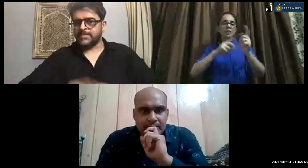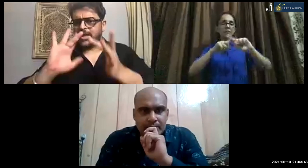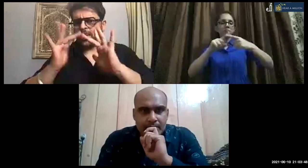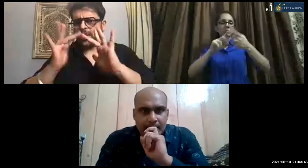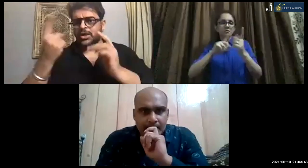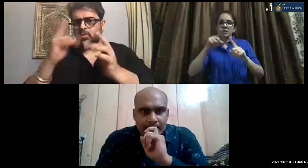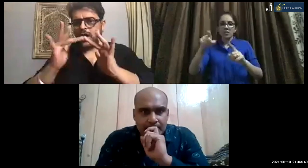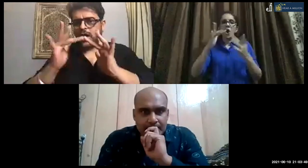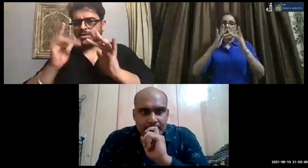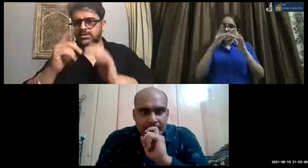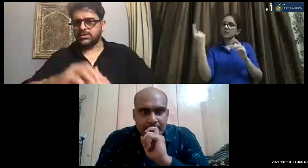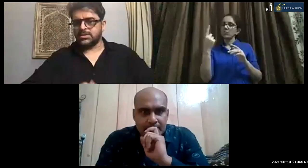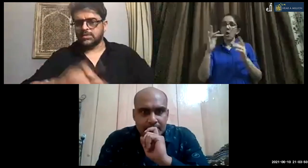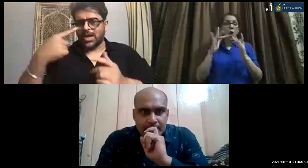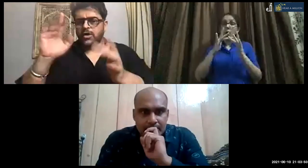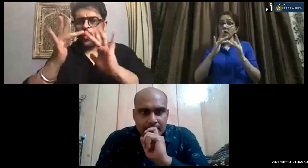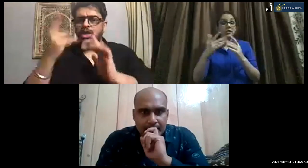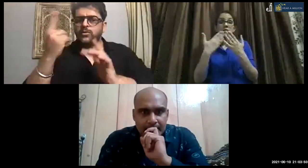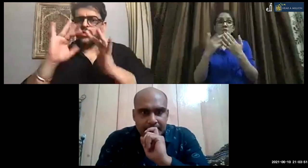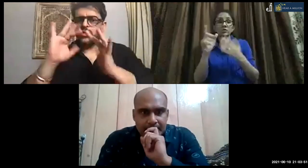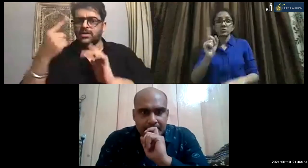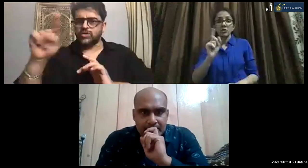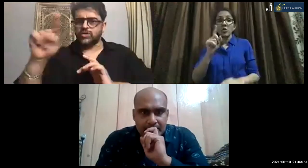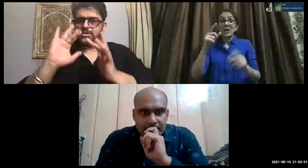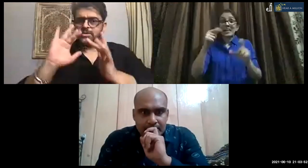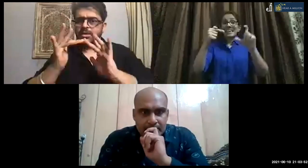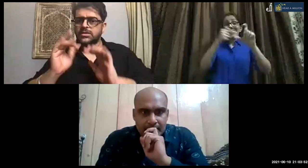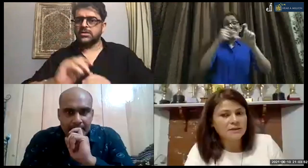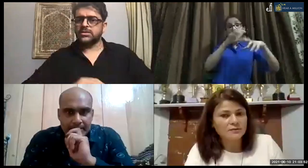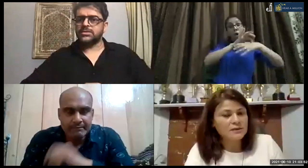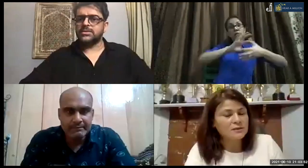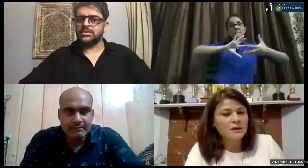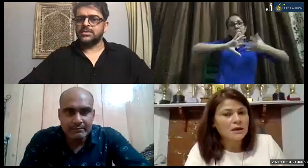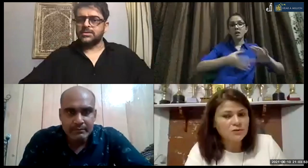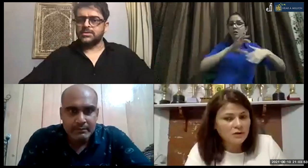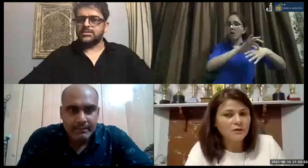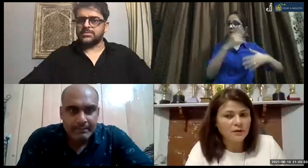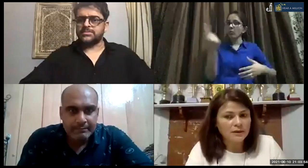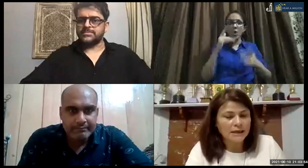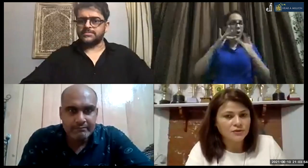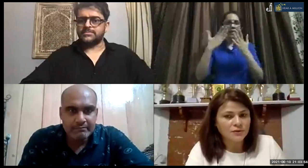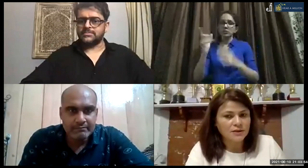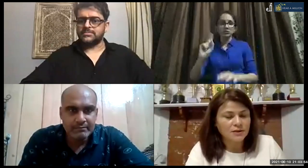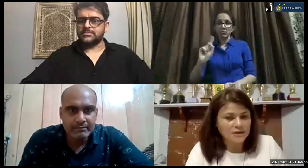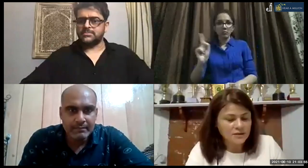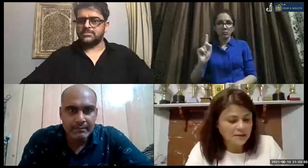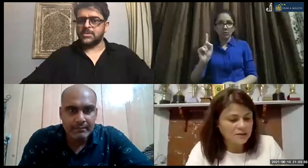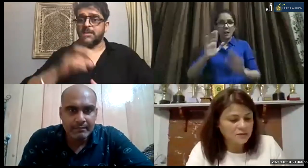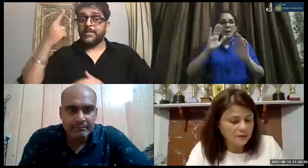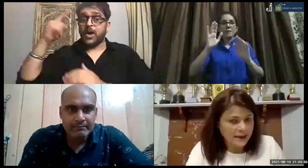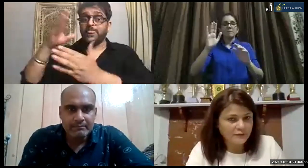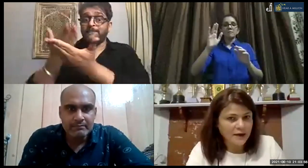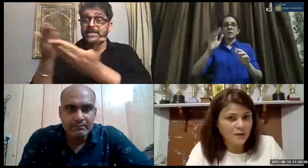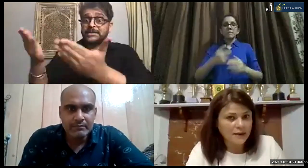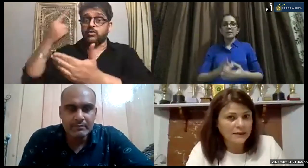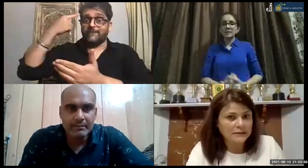It's not for online education. Simply for development of e-content materials. It's not for online education. I just wanted